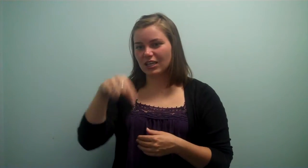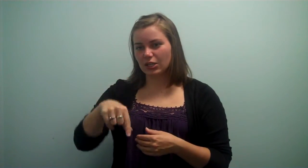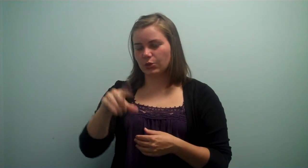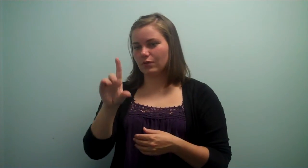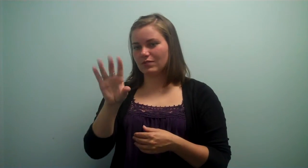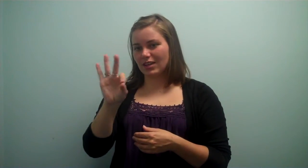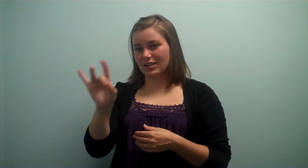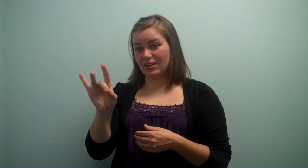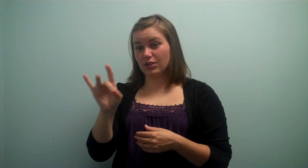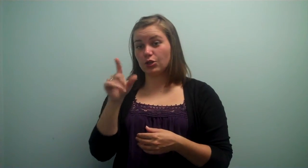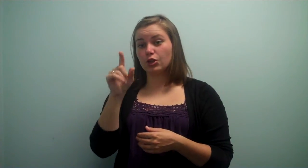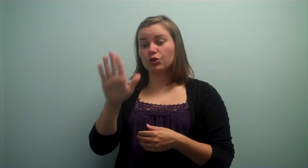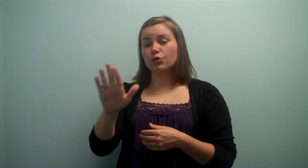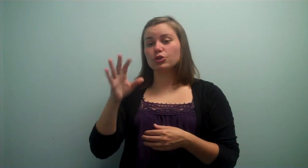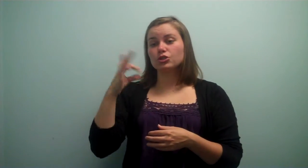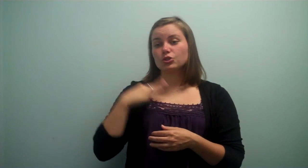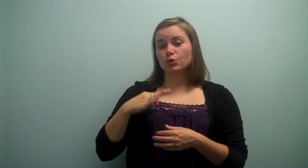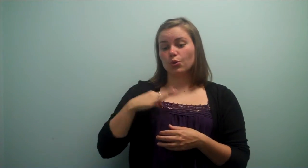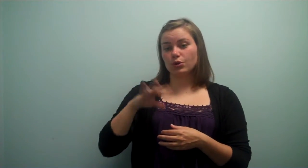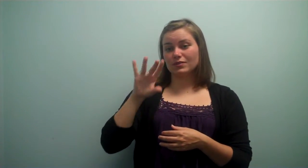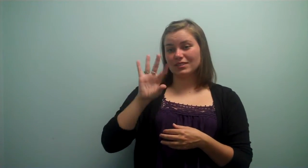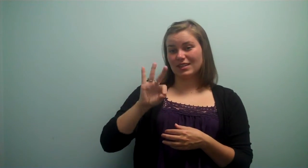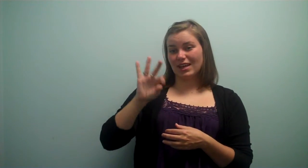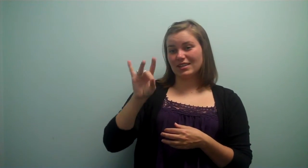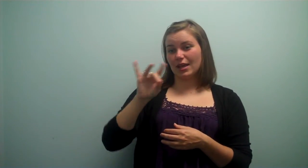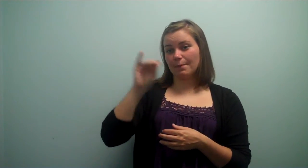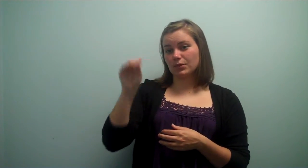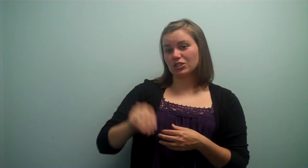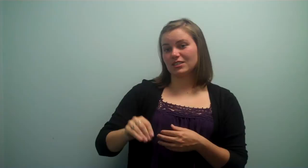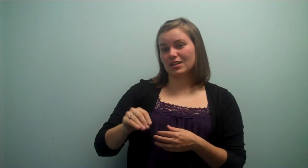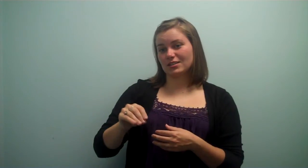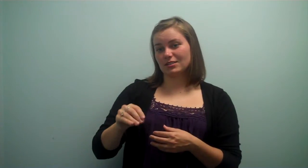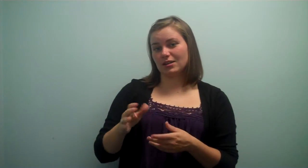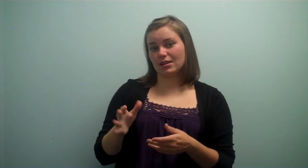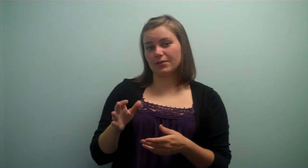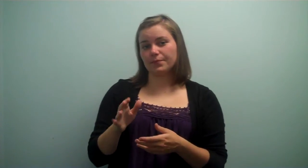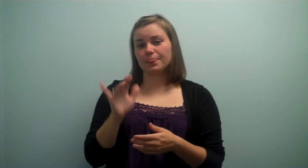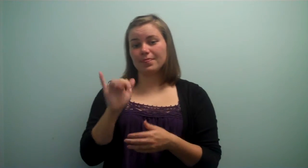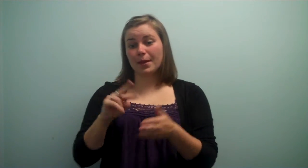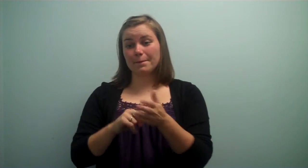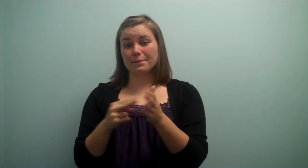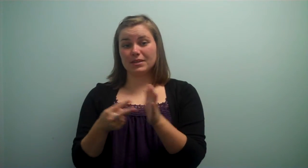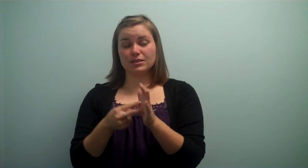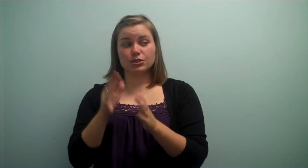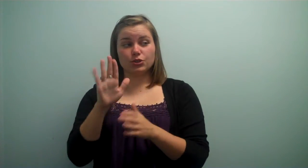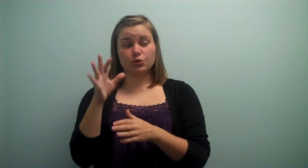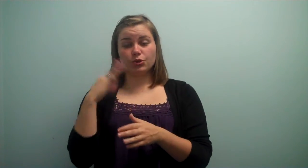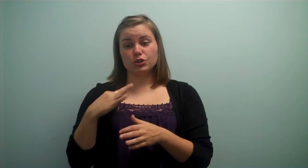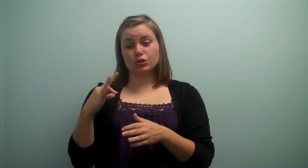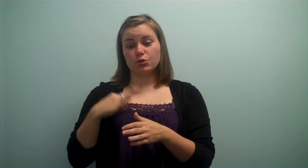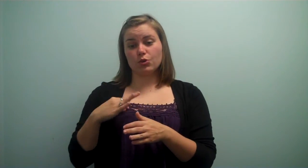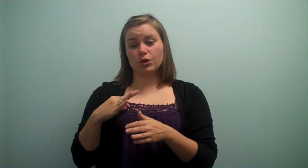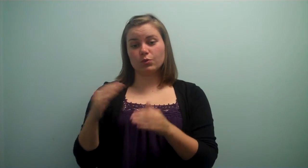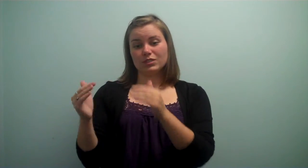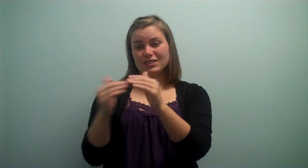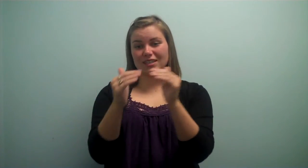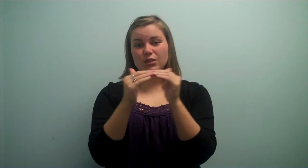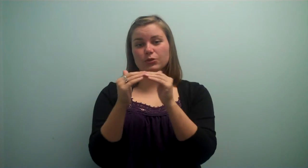98. You scored in the 98th percentile. And that means that your score was equal to or better